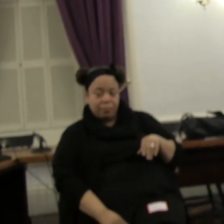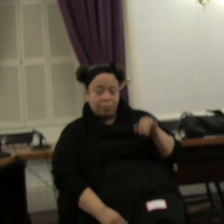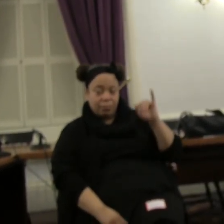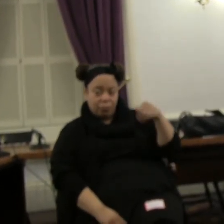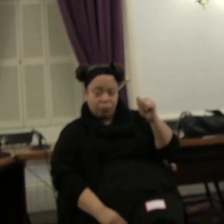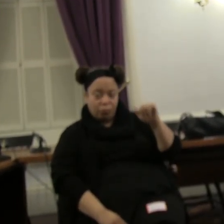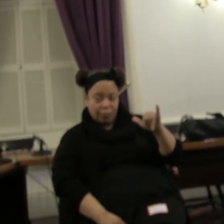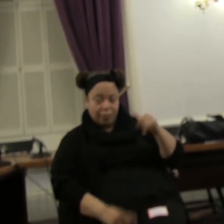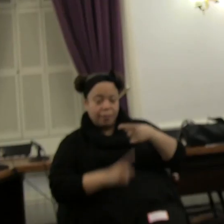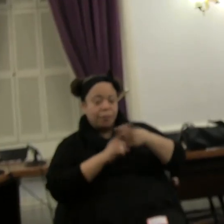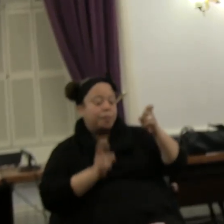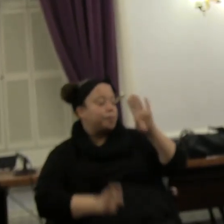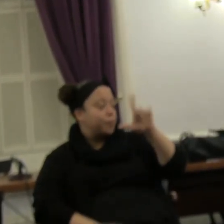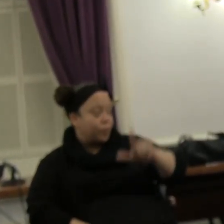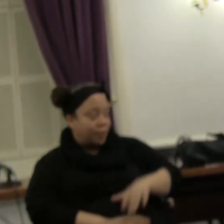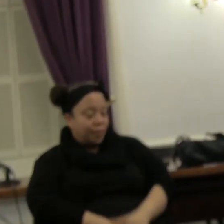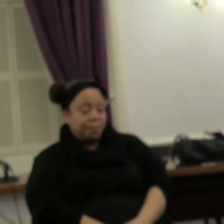Castleton, great.